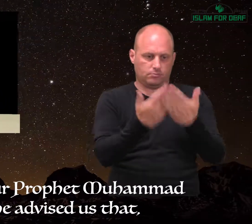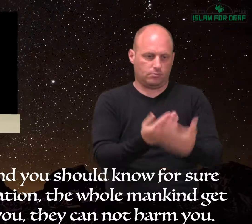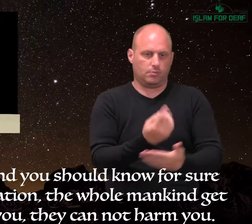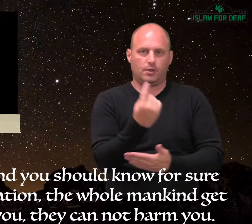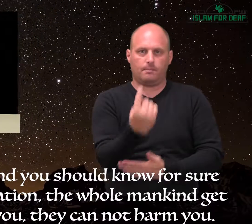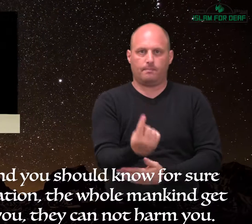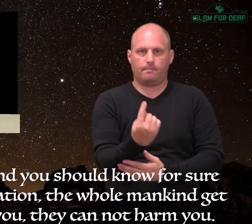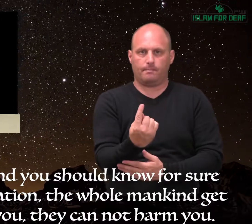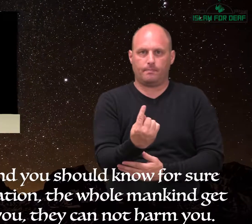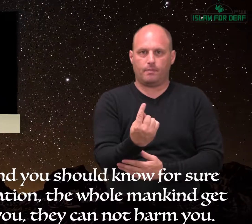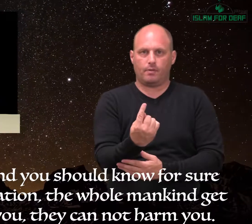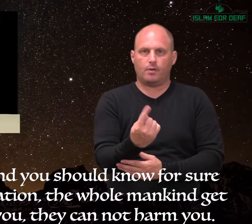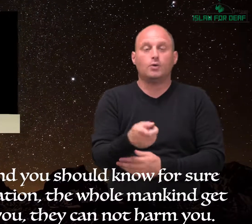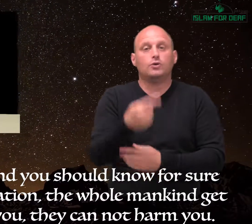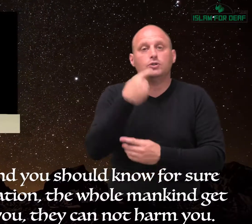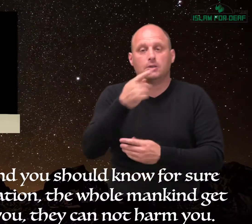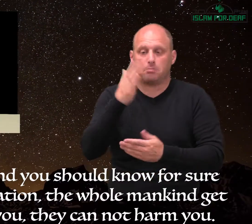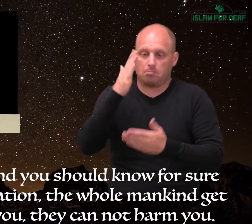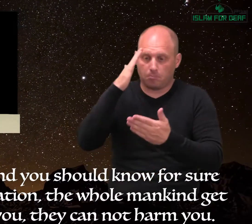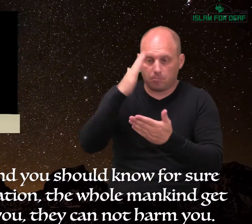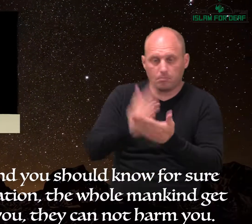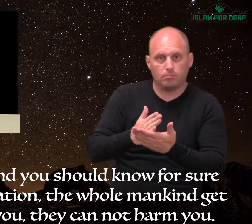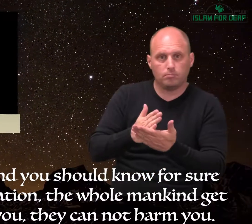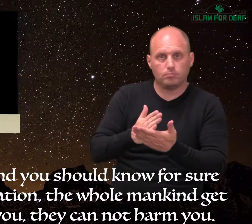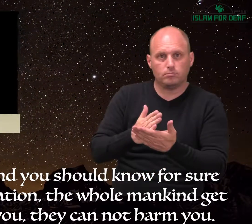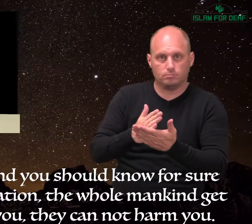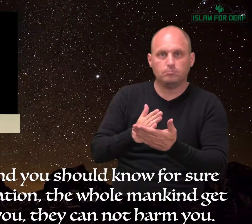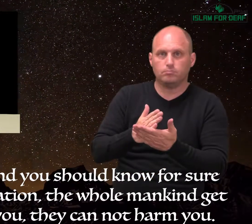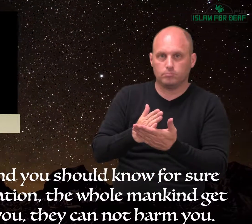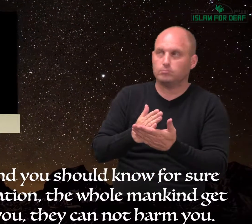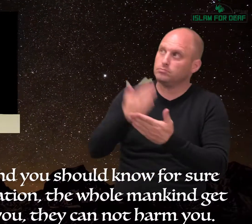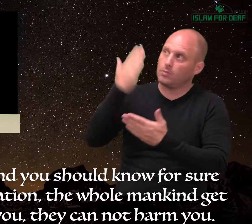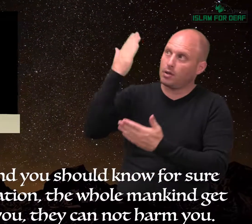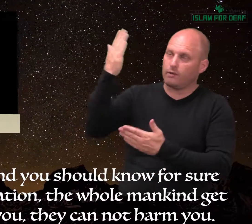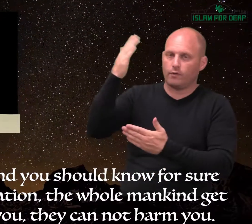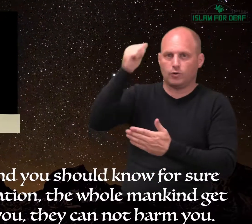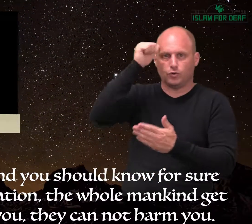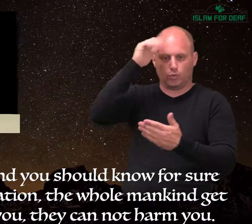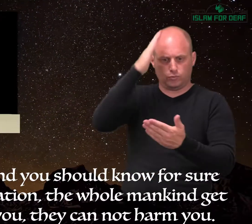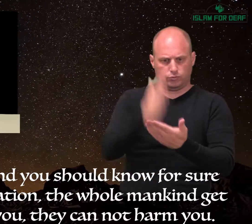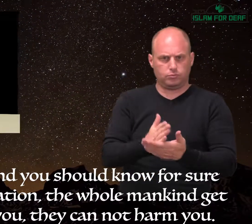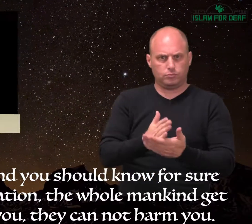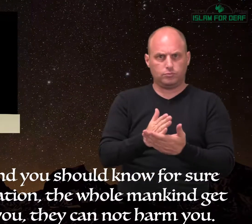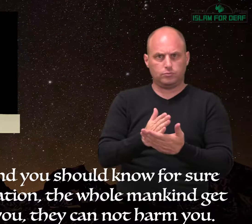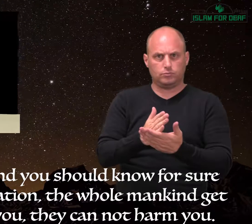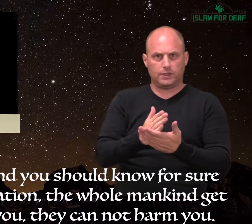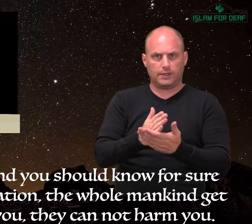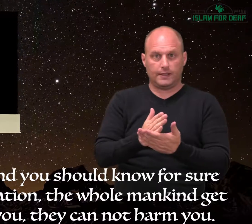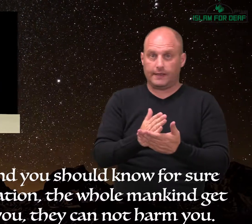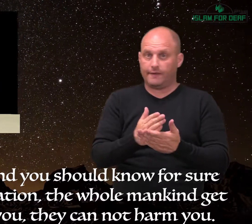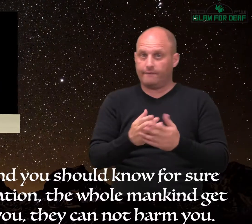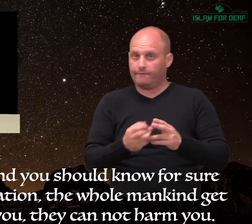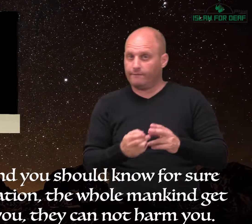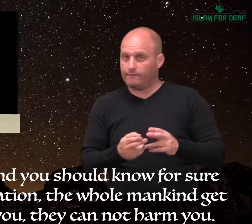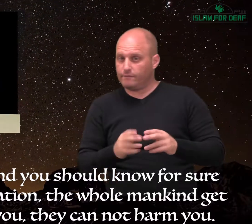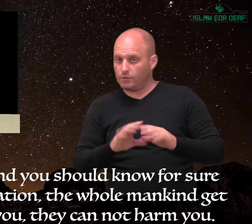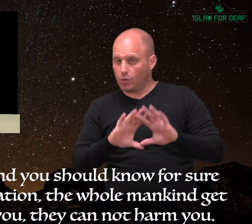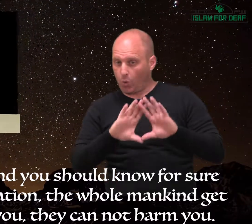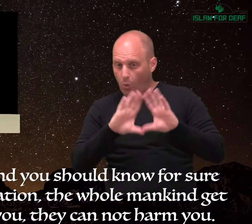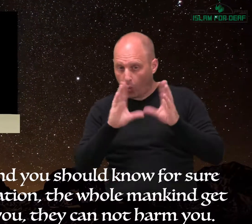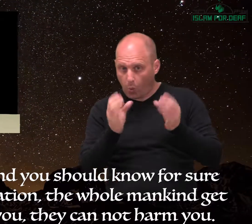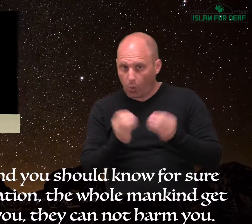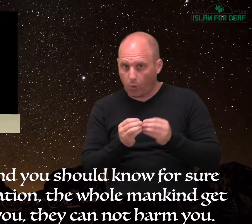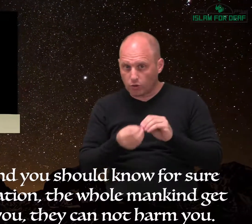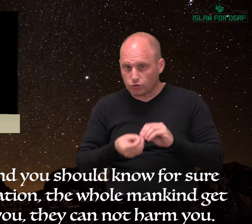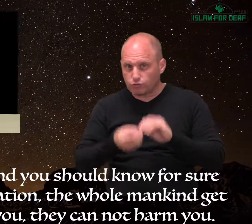you must believe and you should know for sure that if the whole creation,